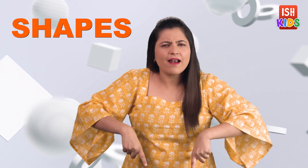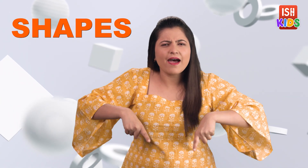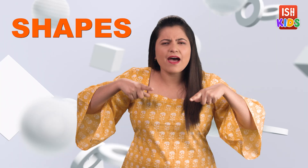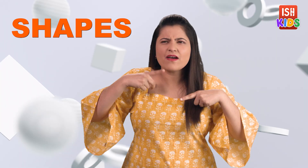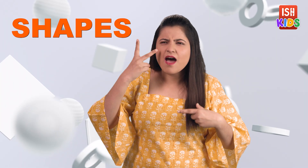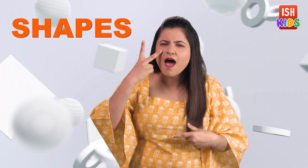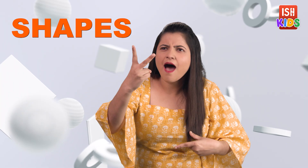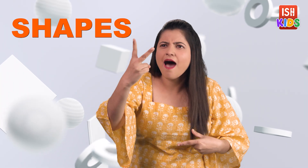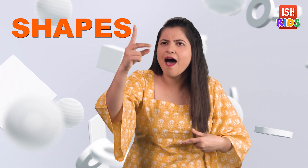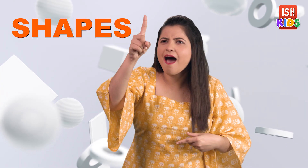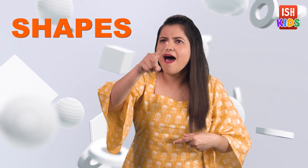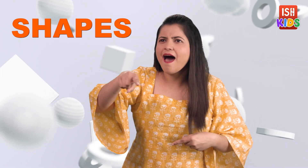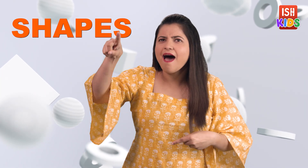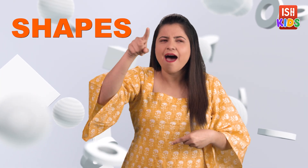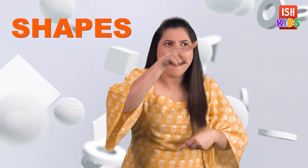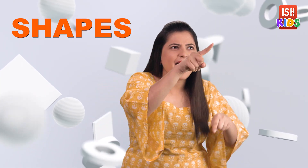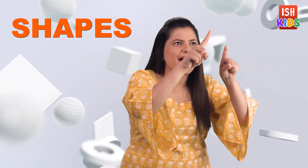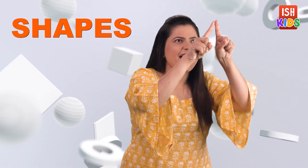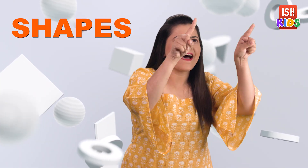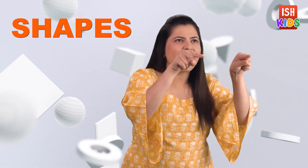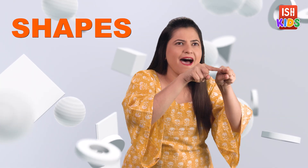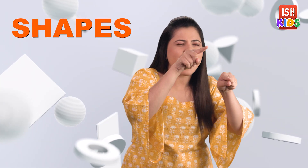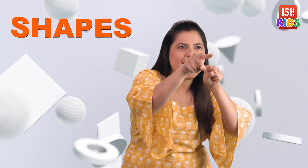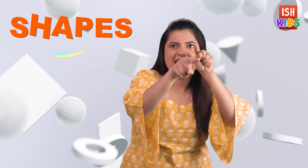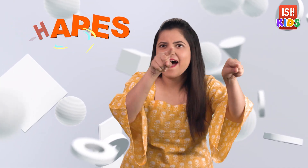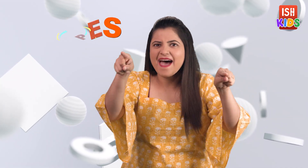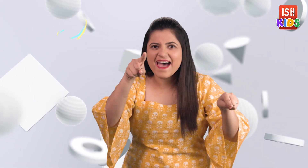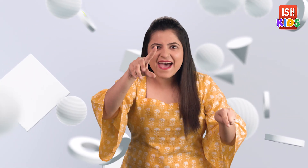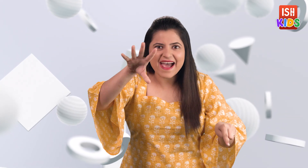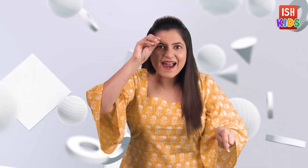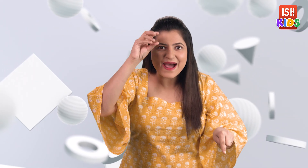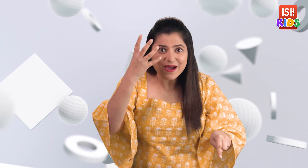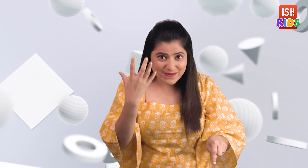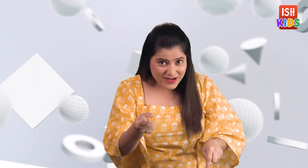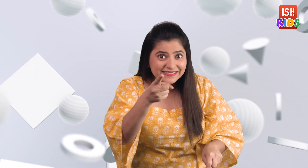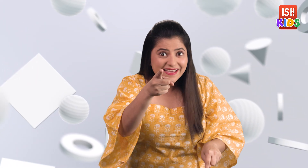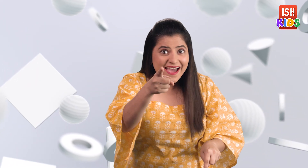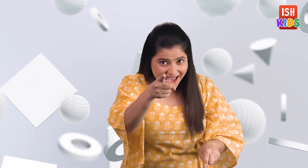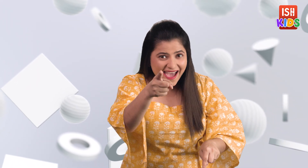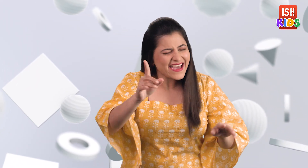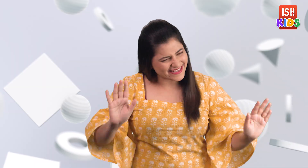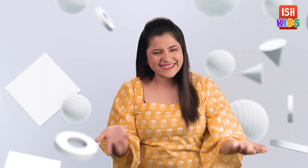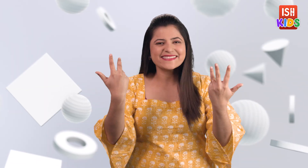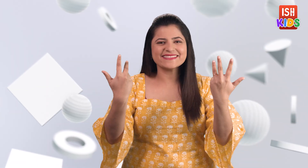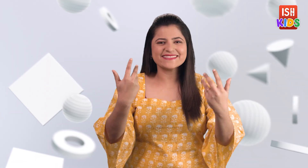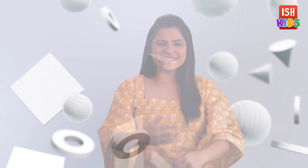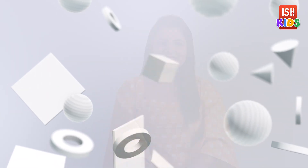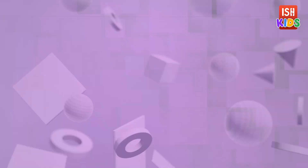Every day you see so many shapes around you. Do you want to learn about them? Come on!